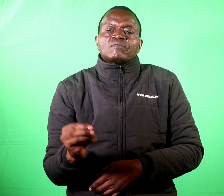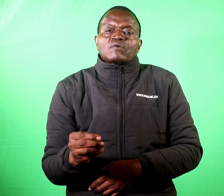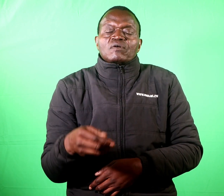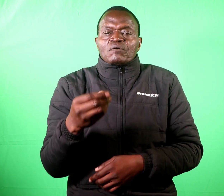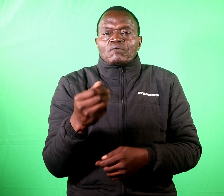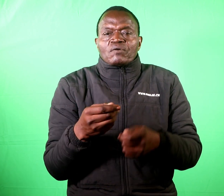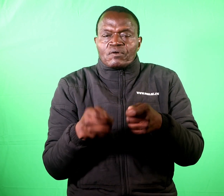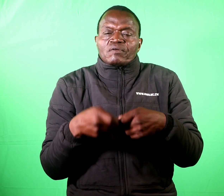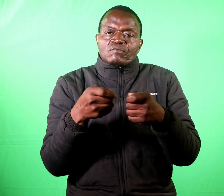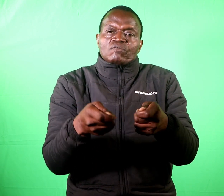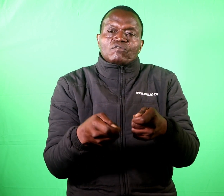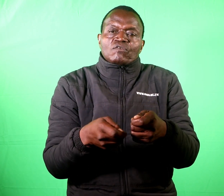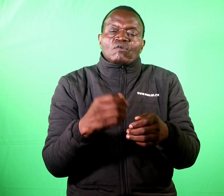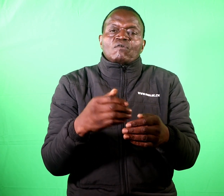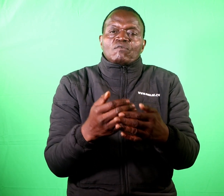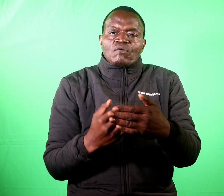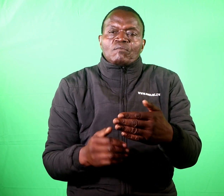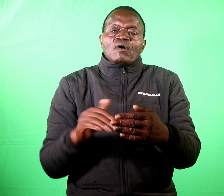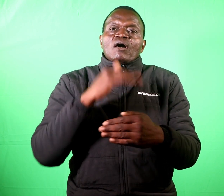remittances or gifts from outside Zimbabwe